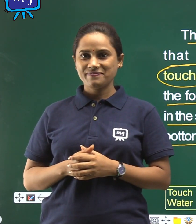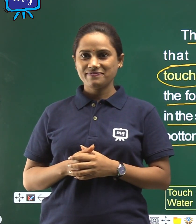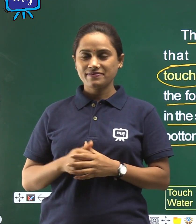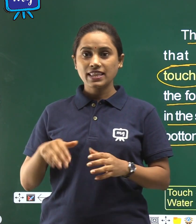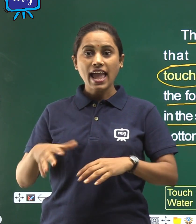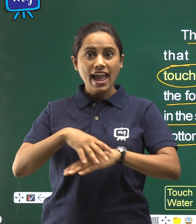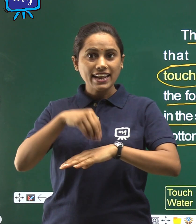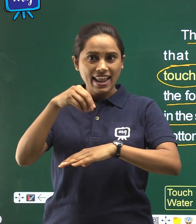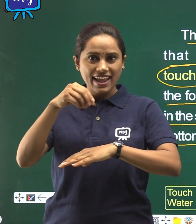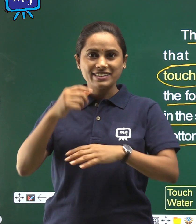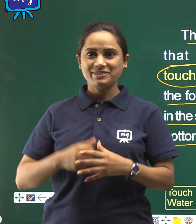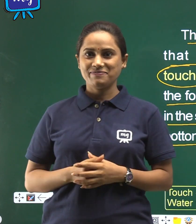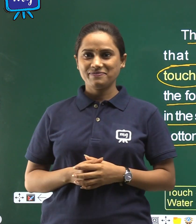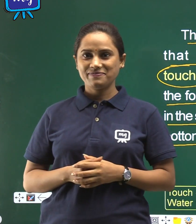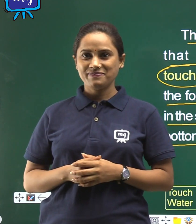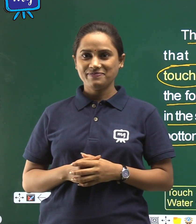and land